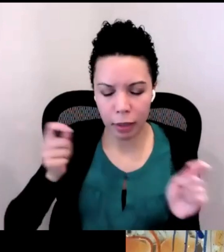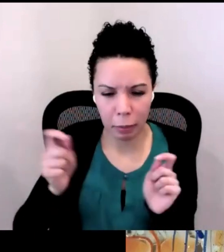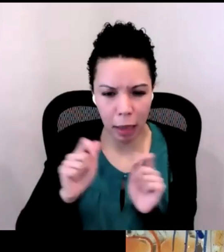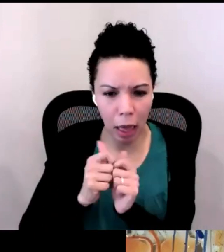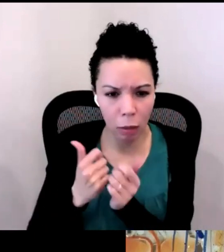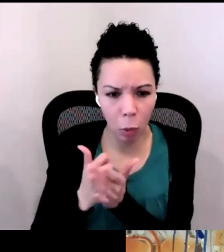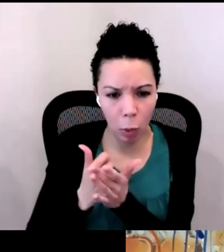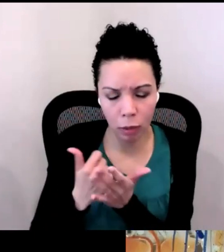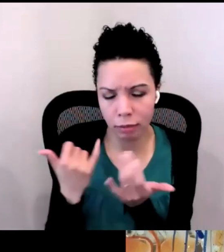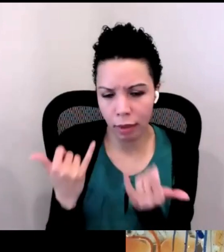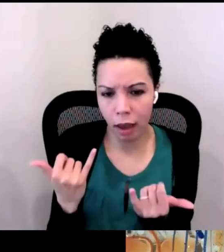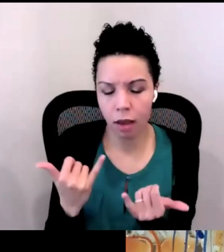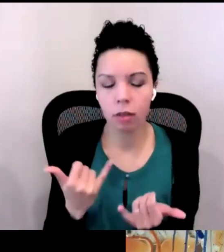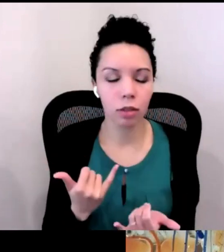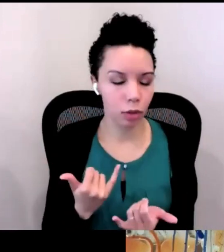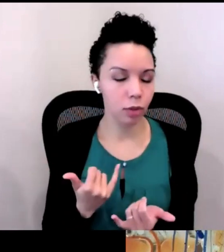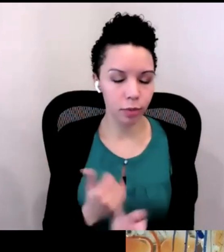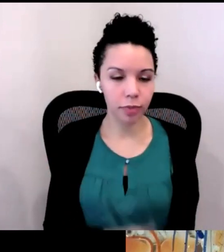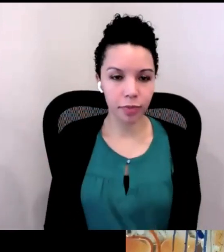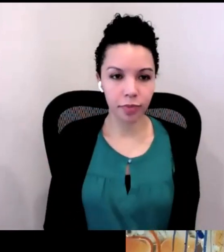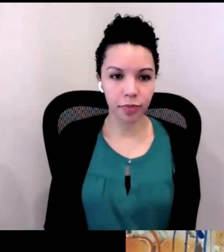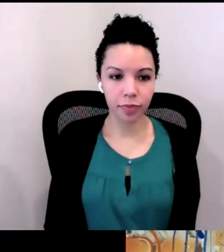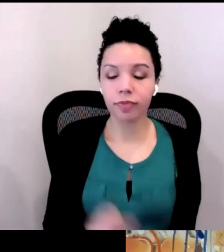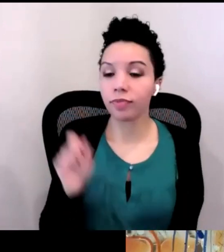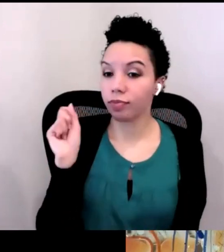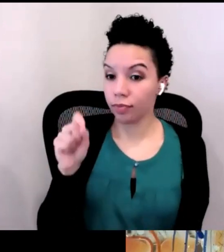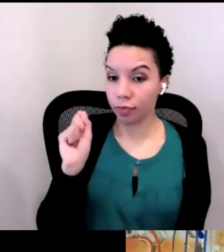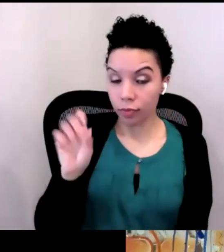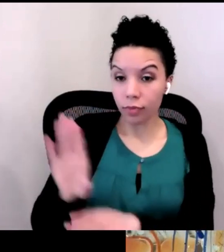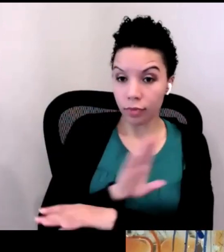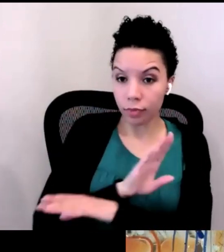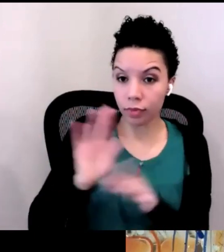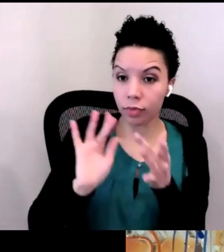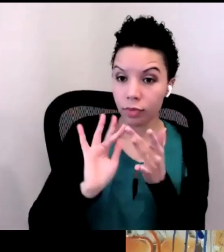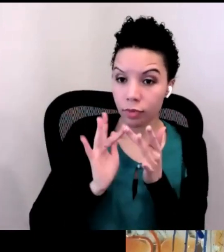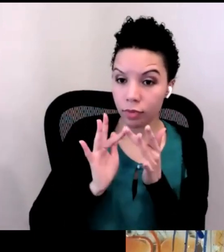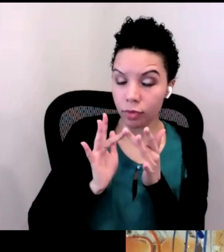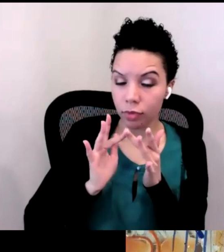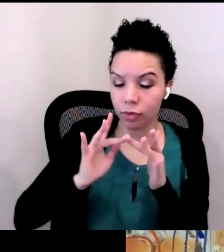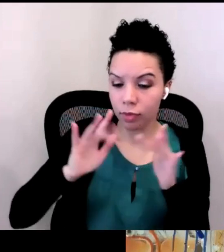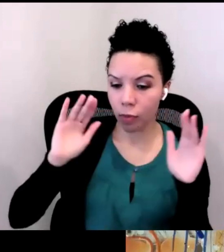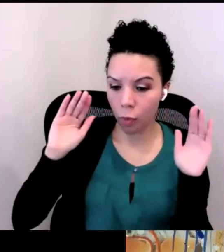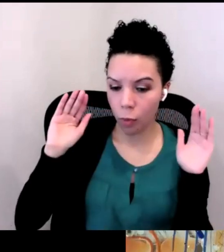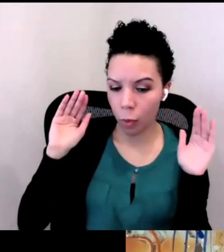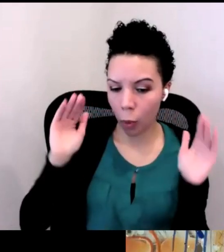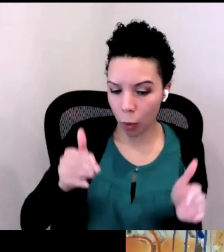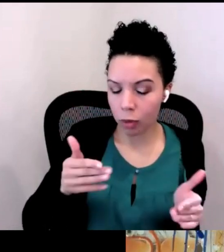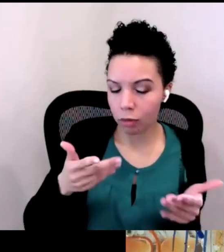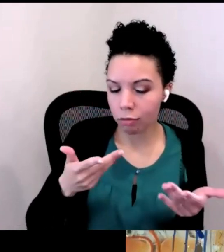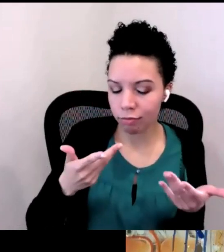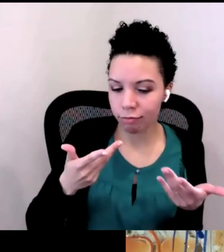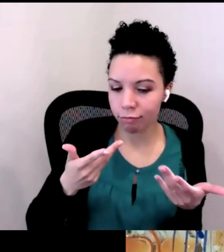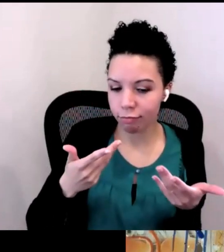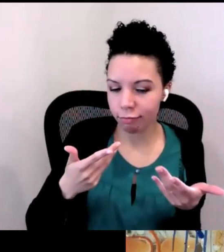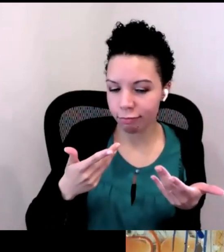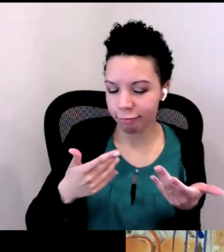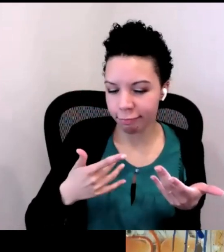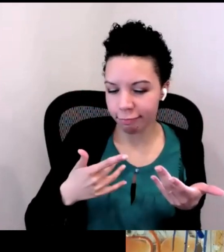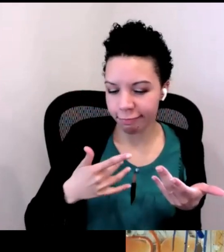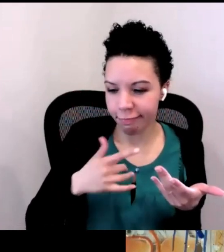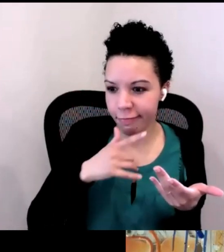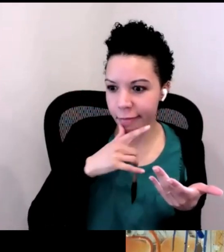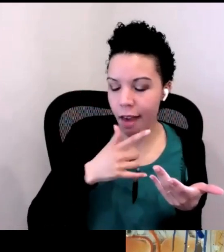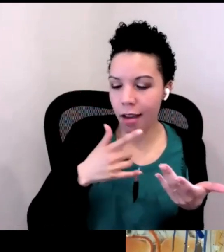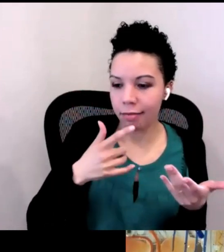great. Yeah, businesses that are online focused didn't take as much of a hit as a brick and mortar or like